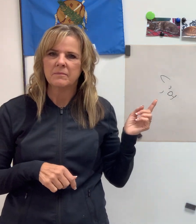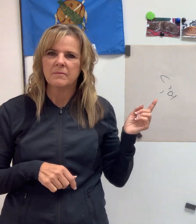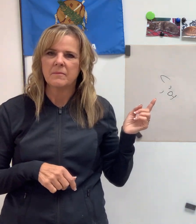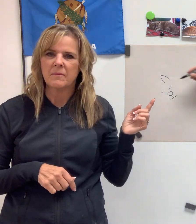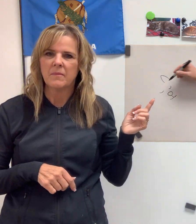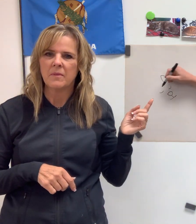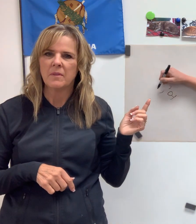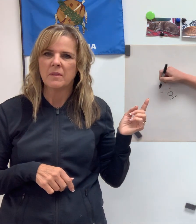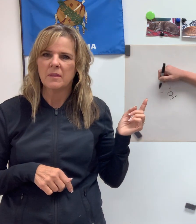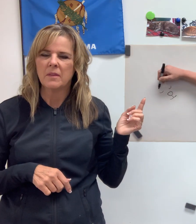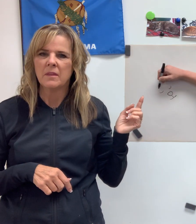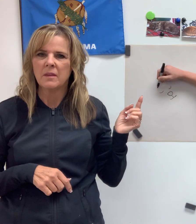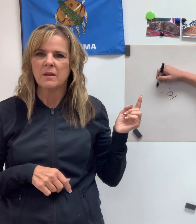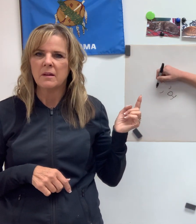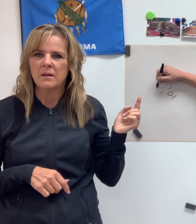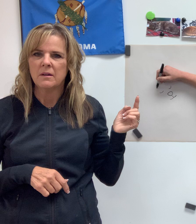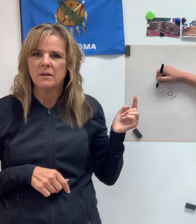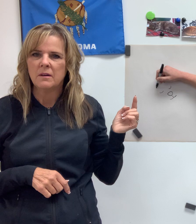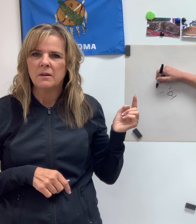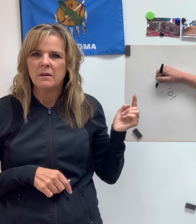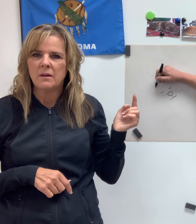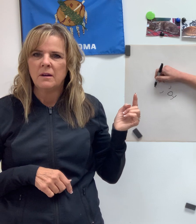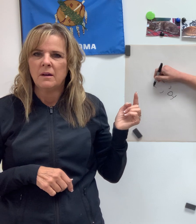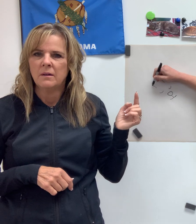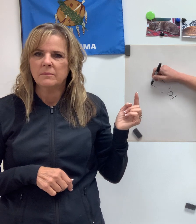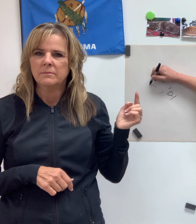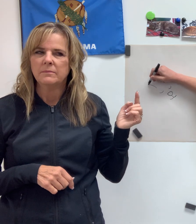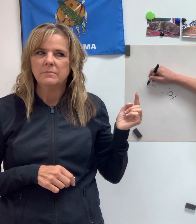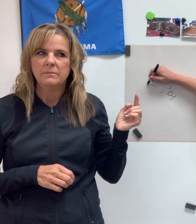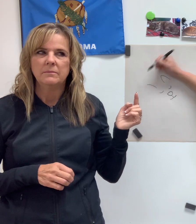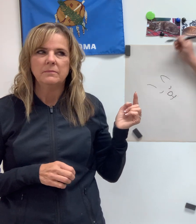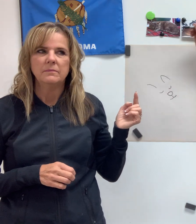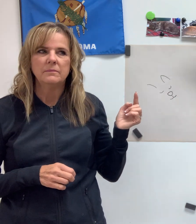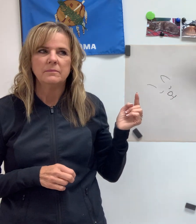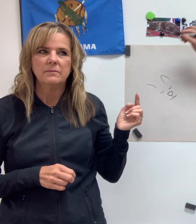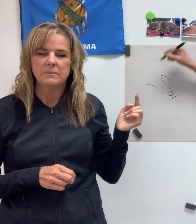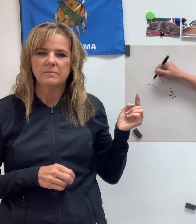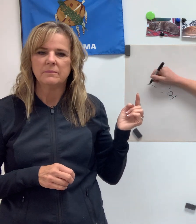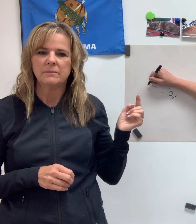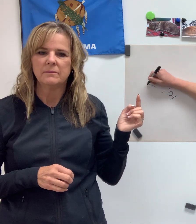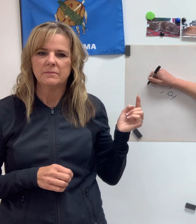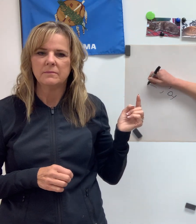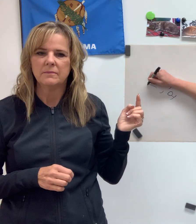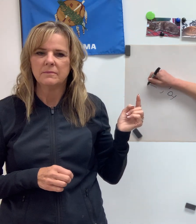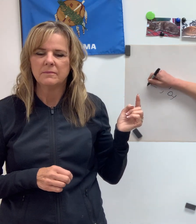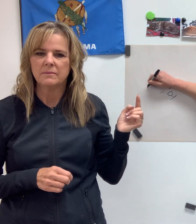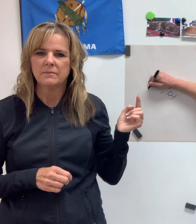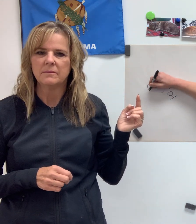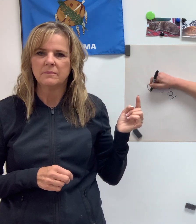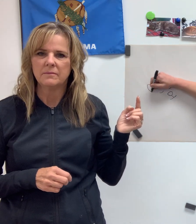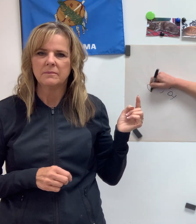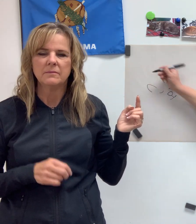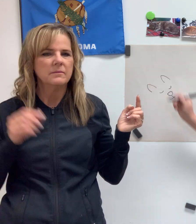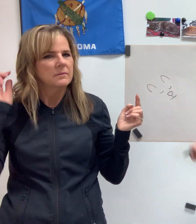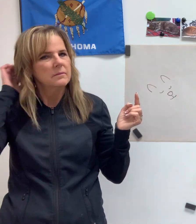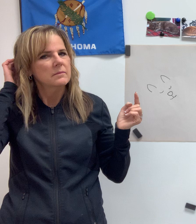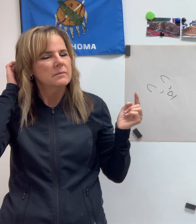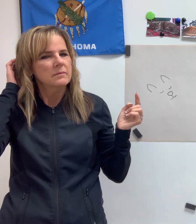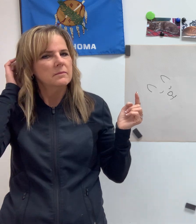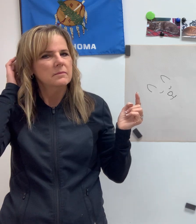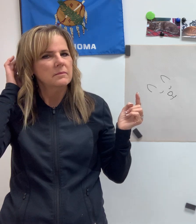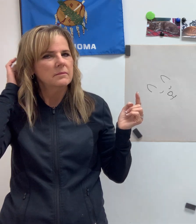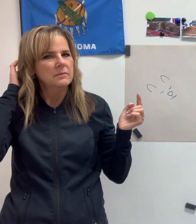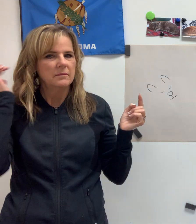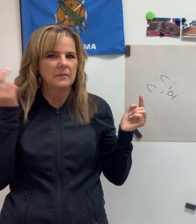and I'm going to make the other ear. Look at this eye. I'm going to jump, make a curve line, and curve line